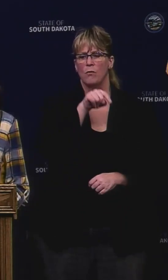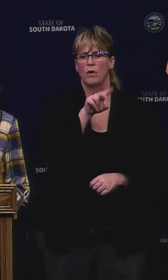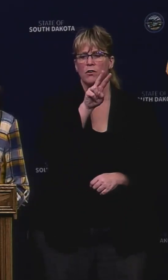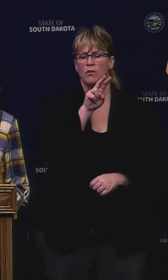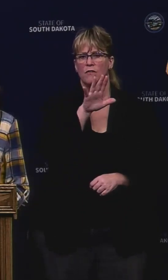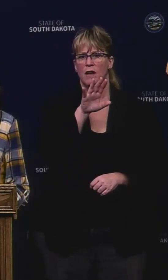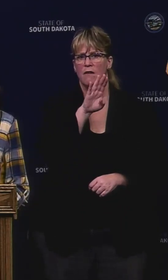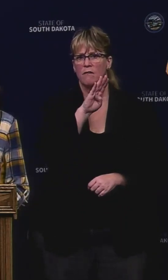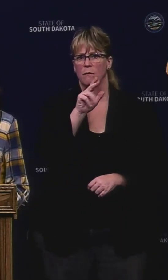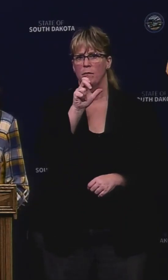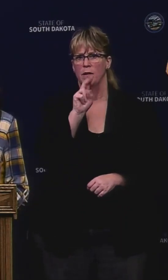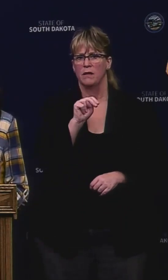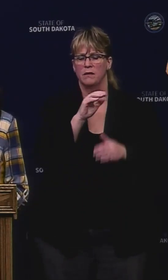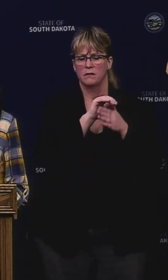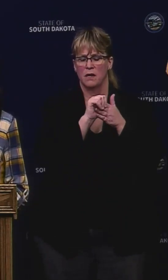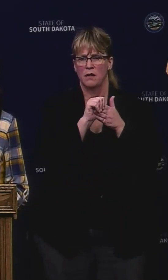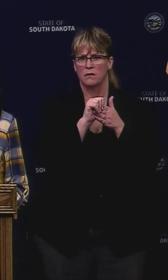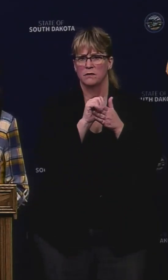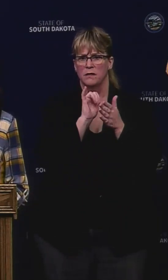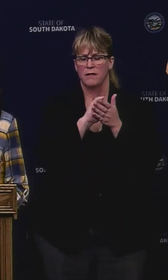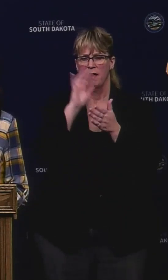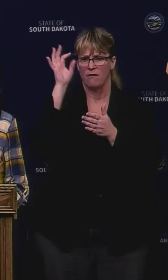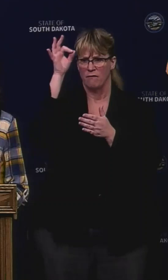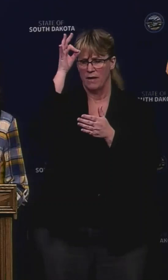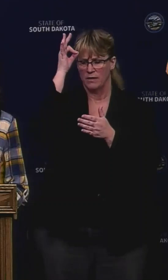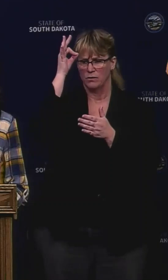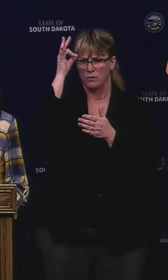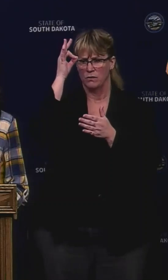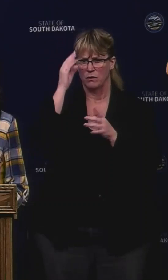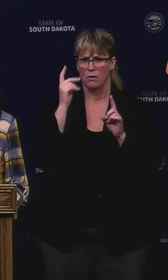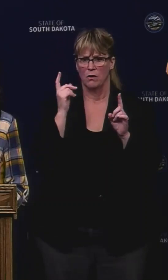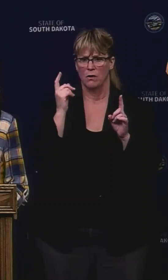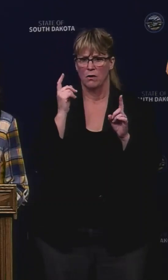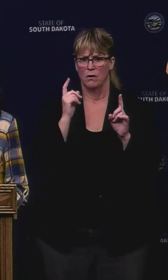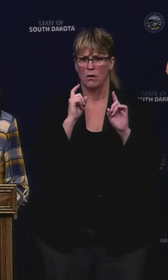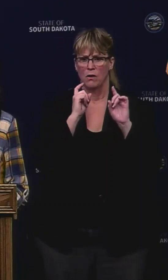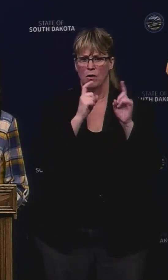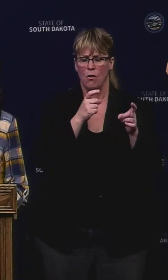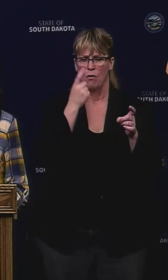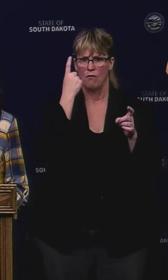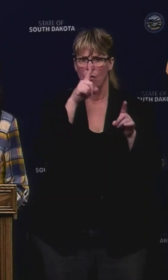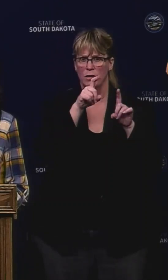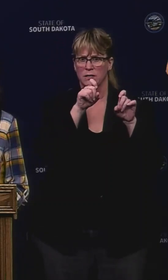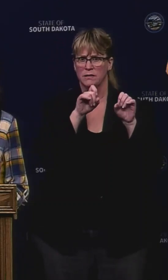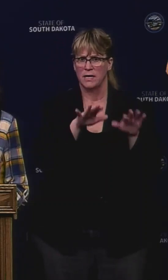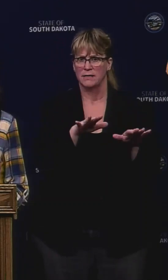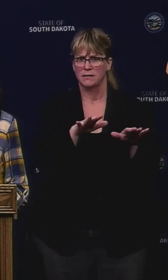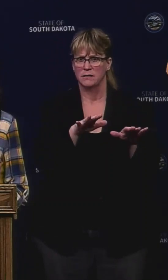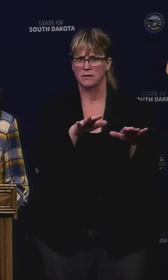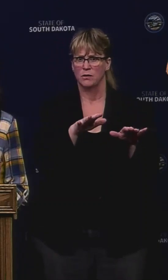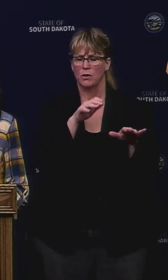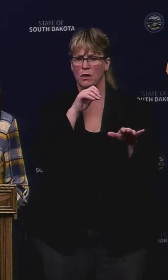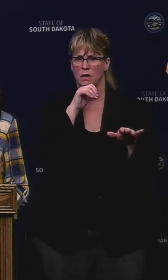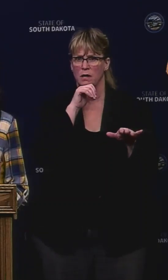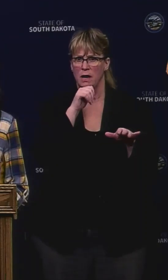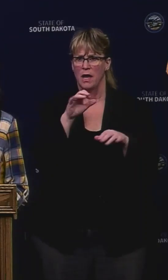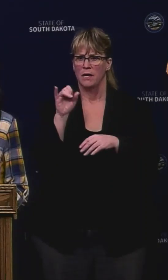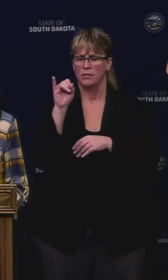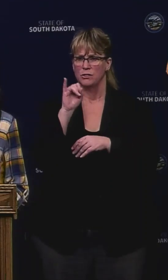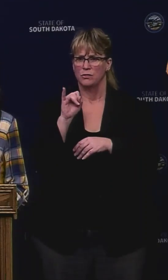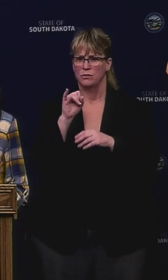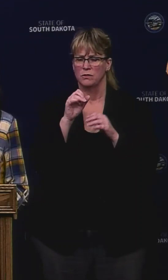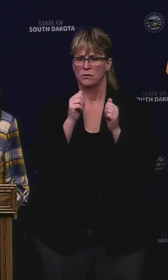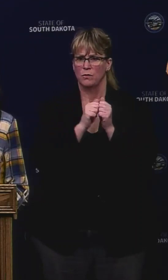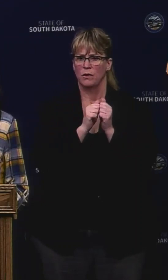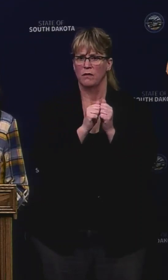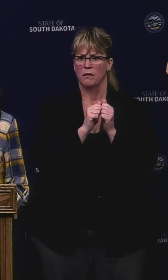billion in federal coronavirus aid go towards paying for testing for those who may be uninsured in the state, or for the cost of testing